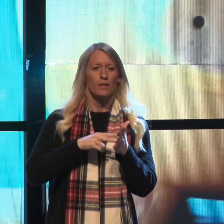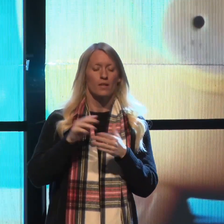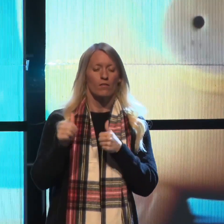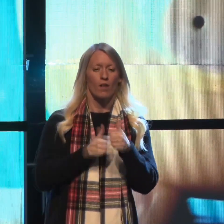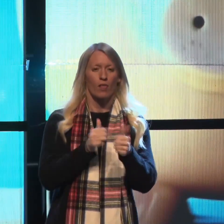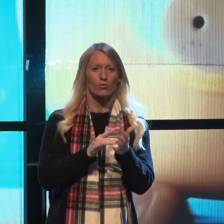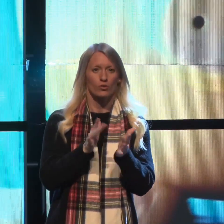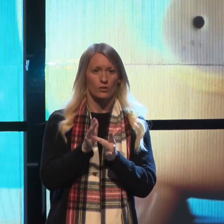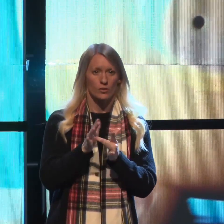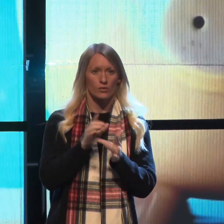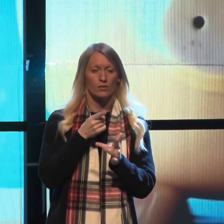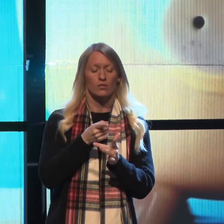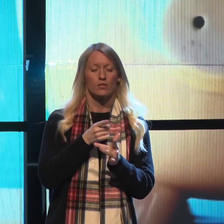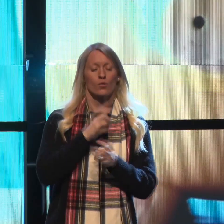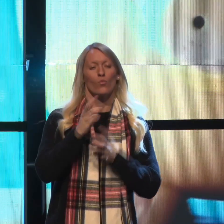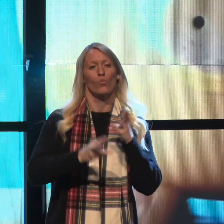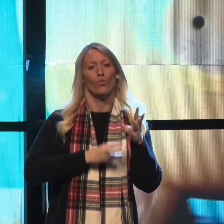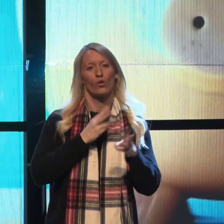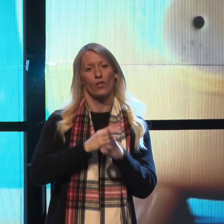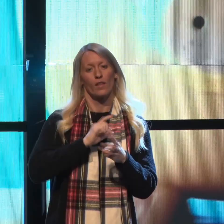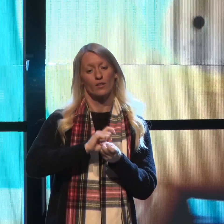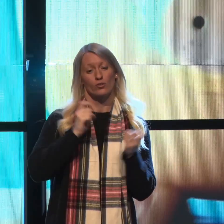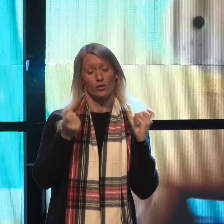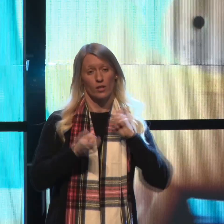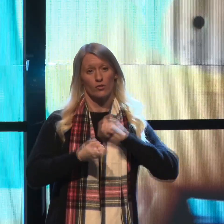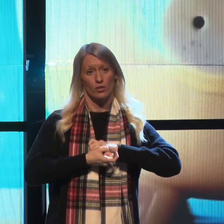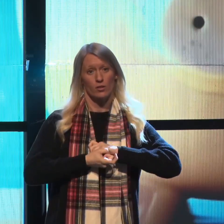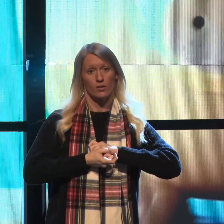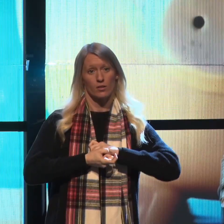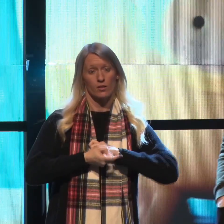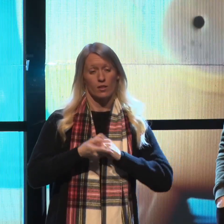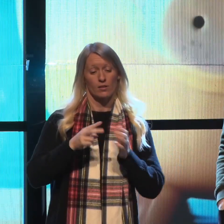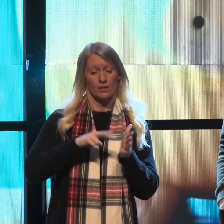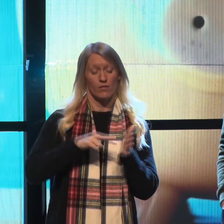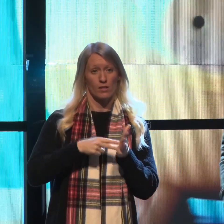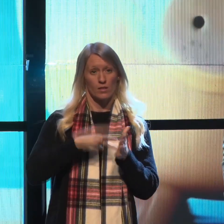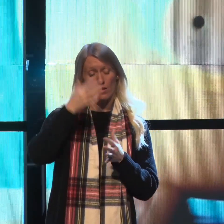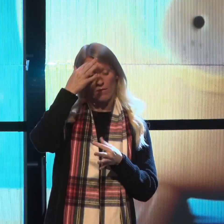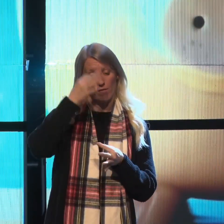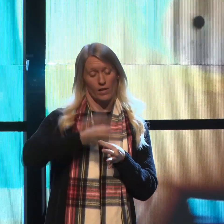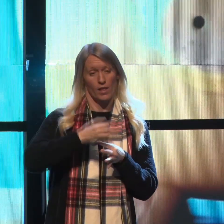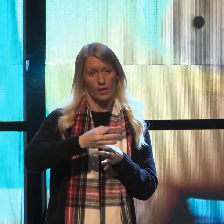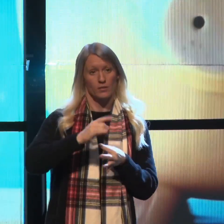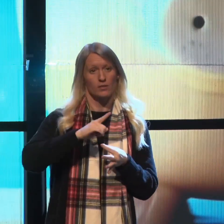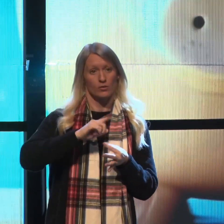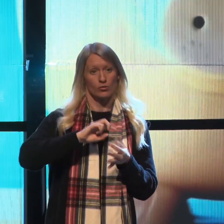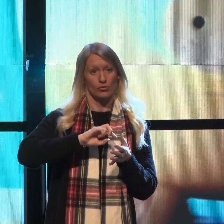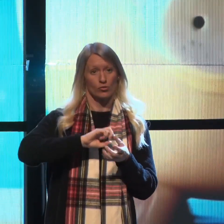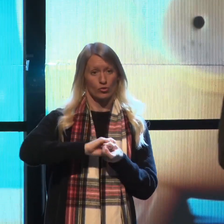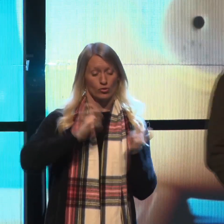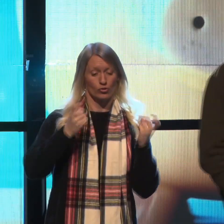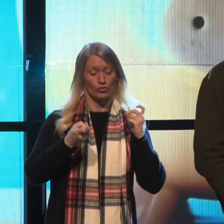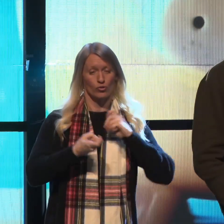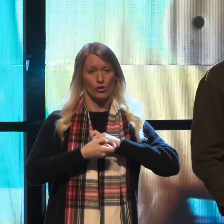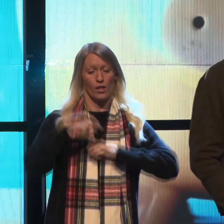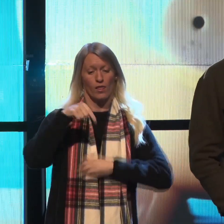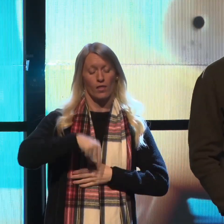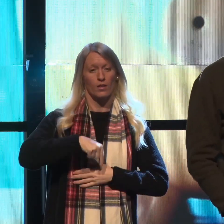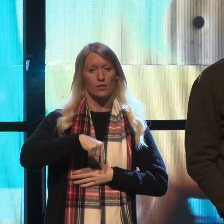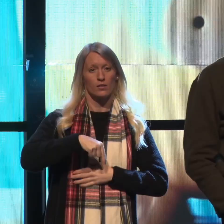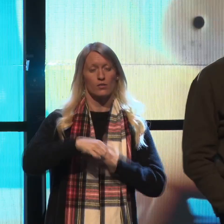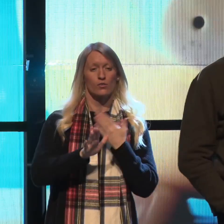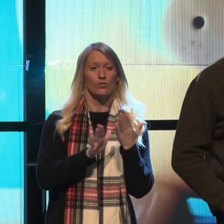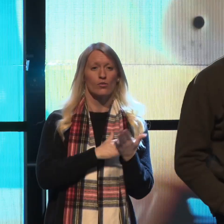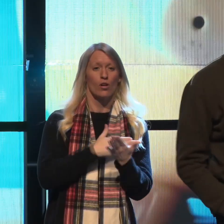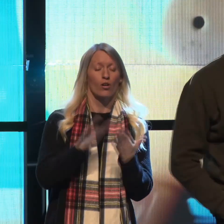changing. A definition of faith that is changing. And this song really talks about the temptation that we have to